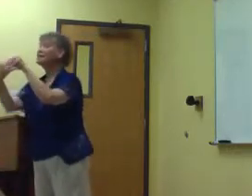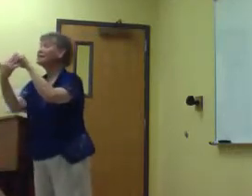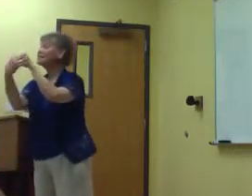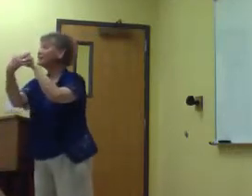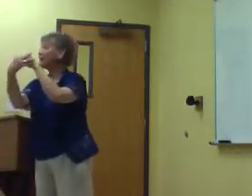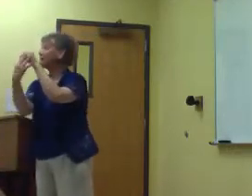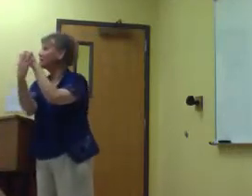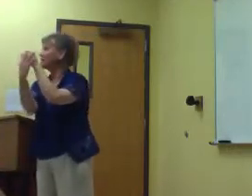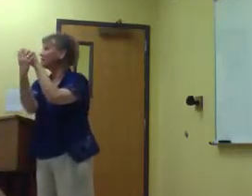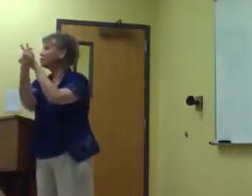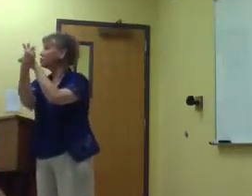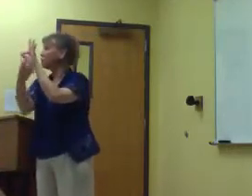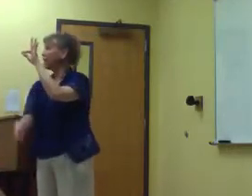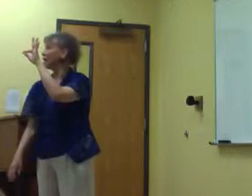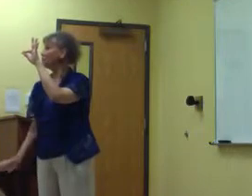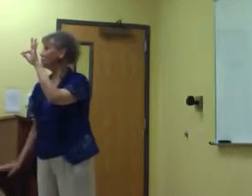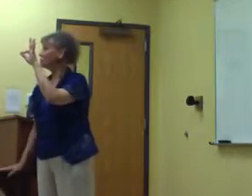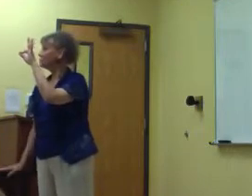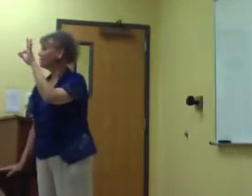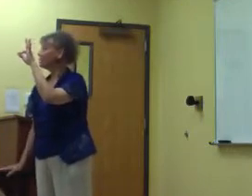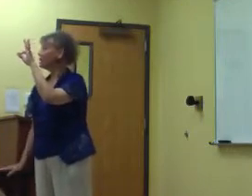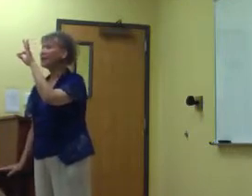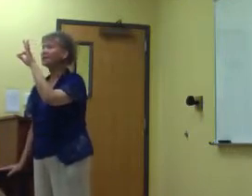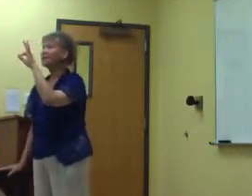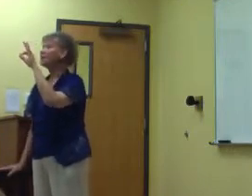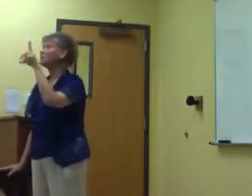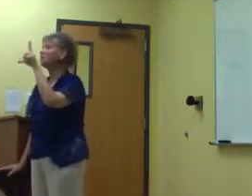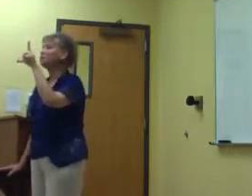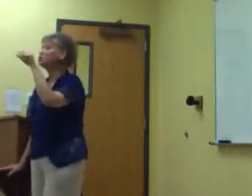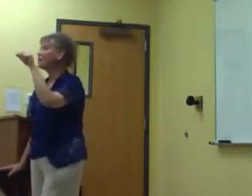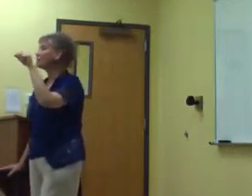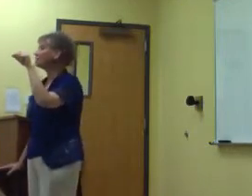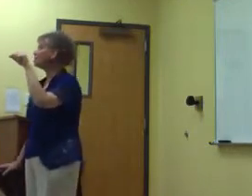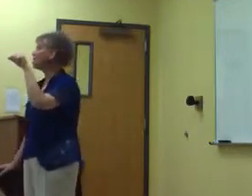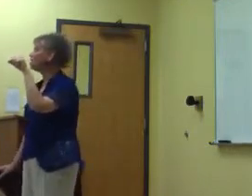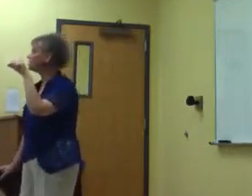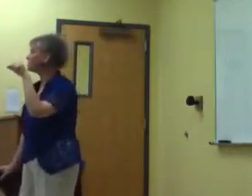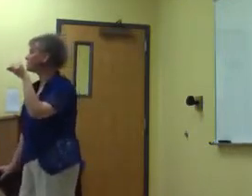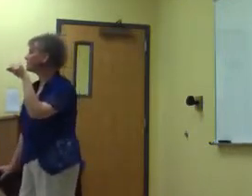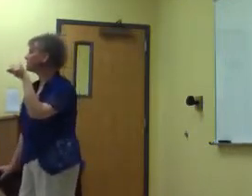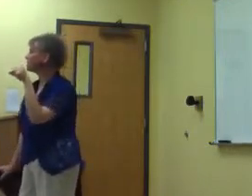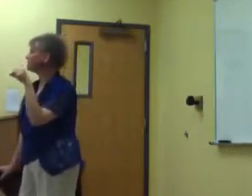These have got to shoot up, all right? Because if you just close it,